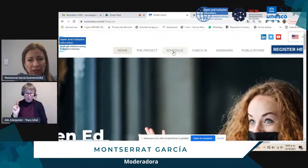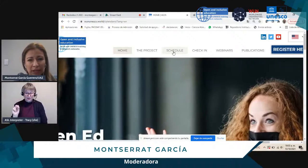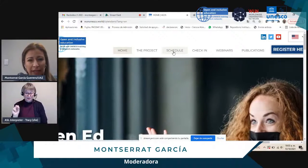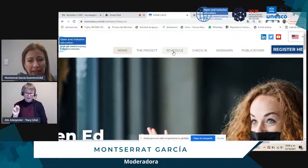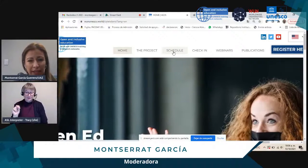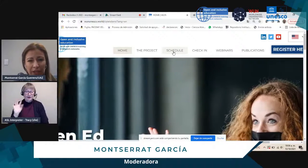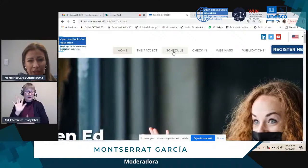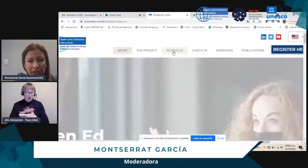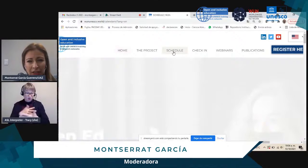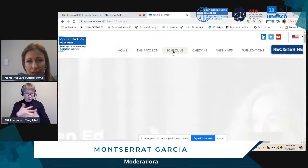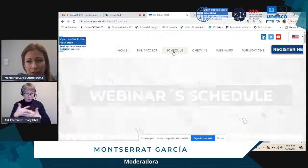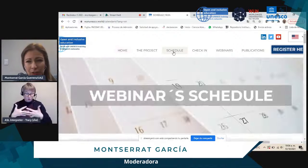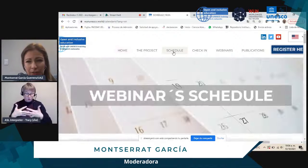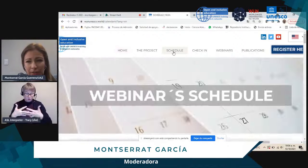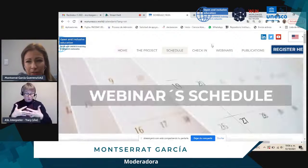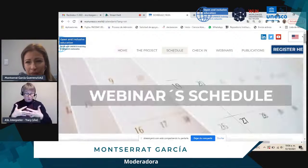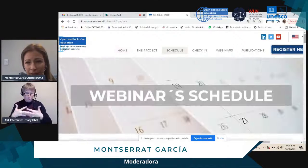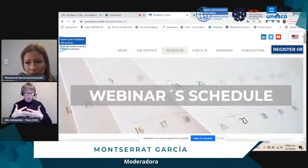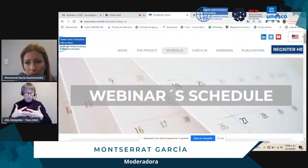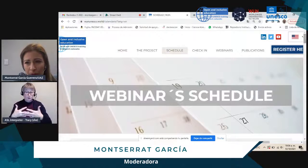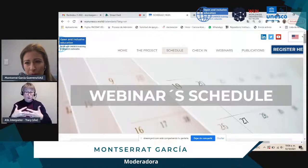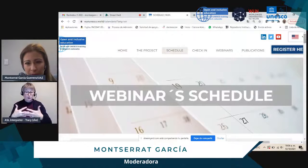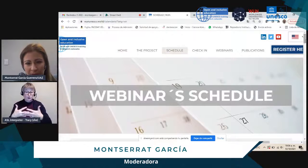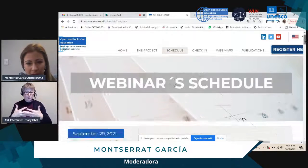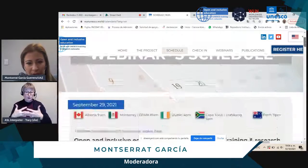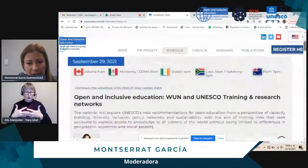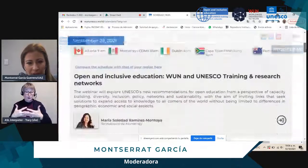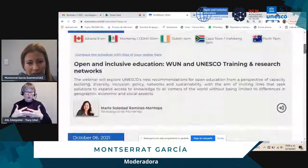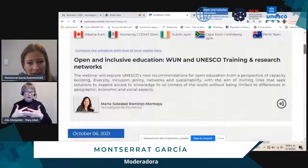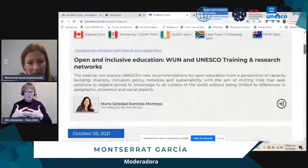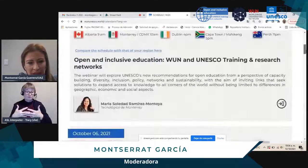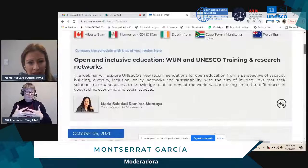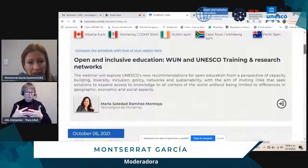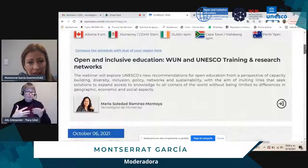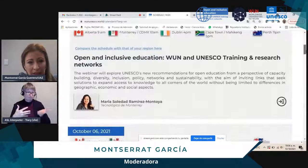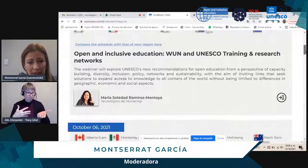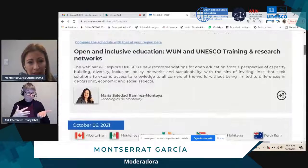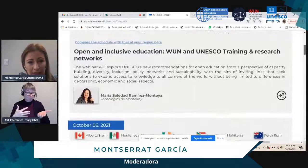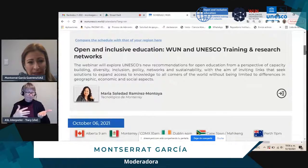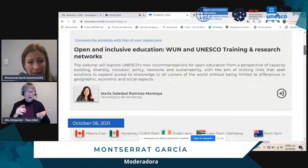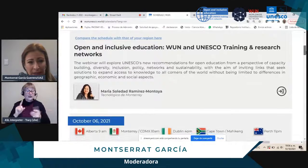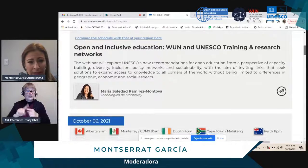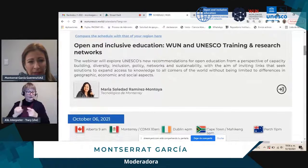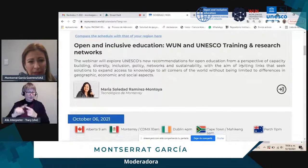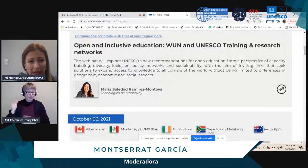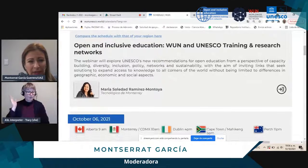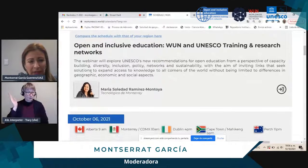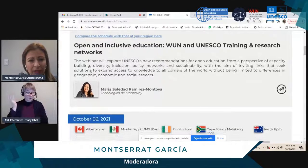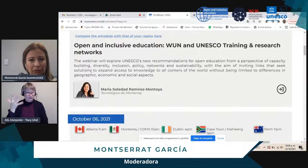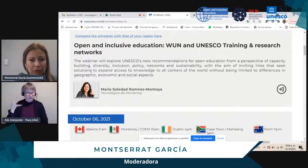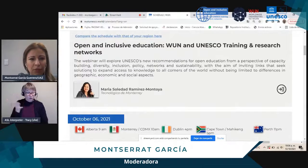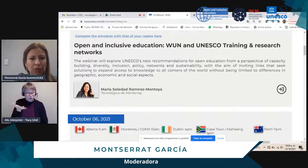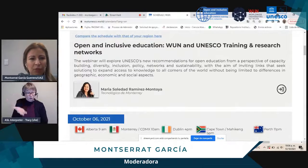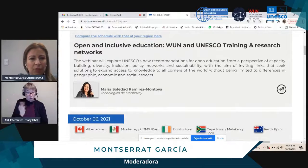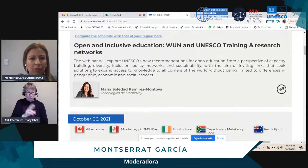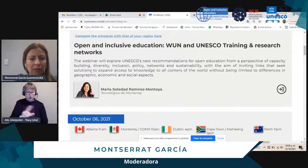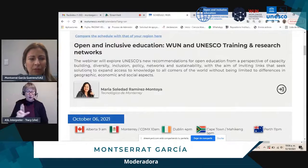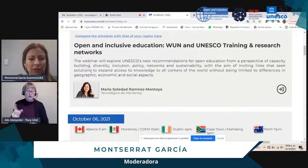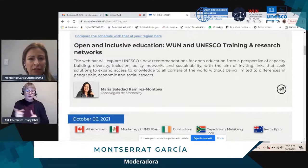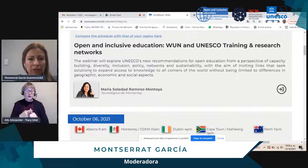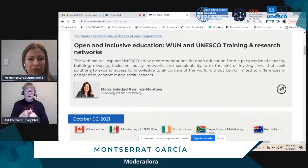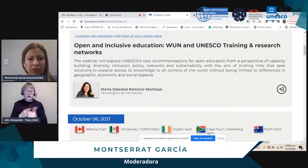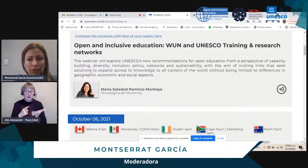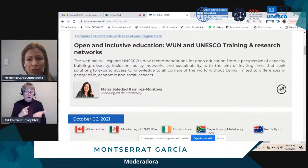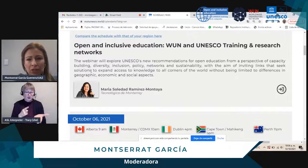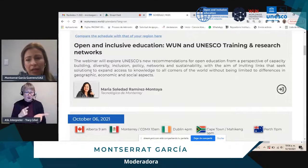schedule. And here you can find all the previous webinars. For example, here the first one,